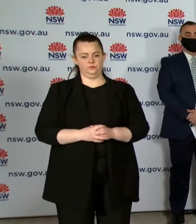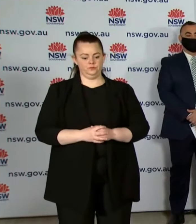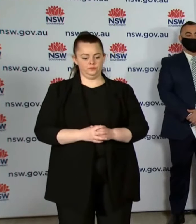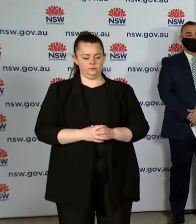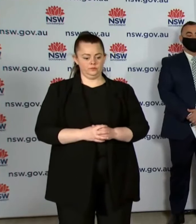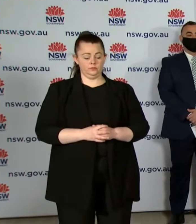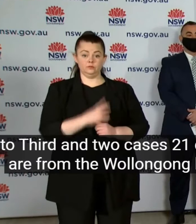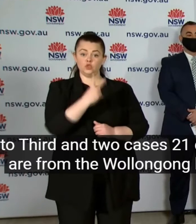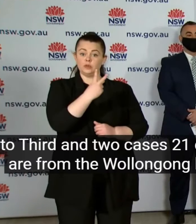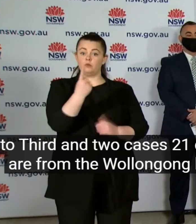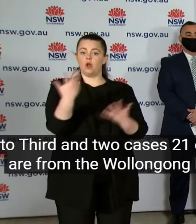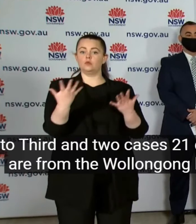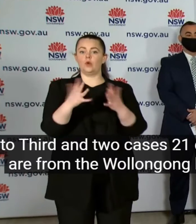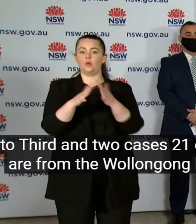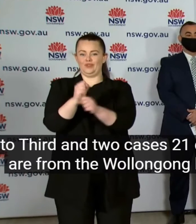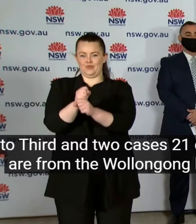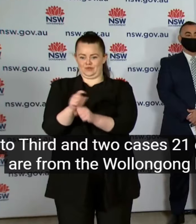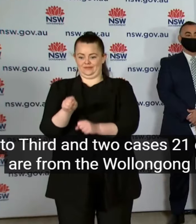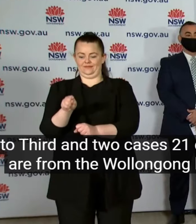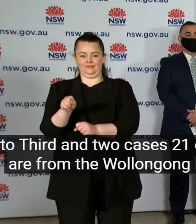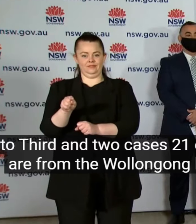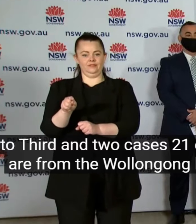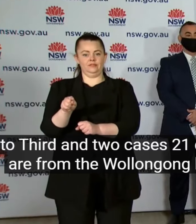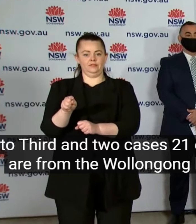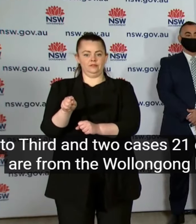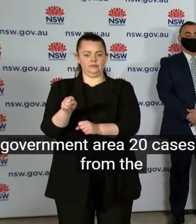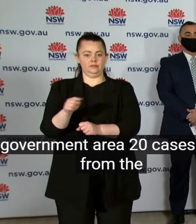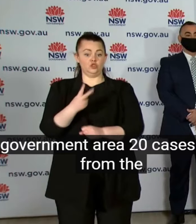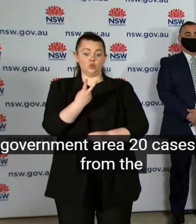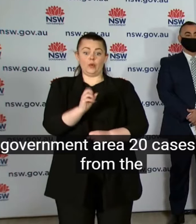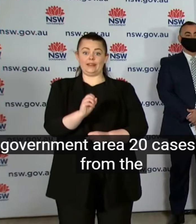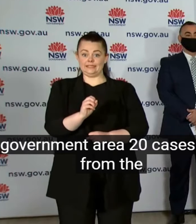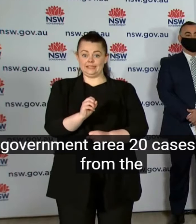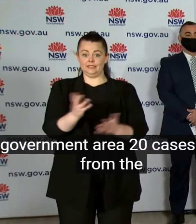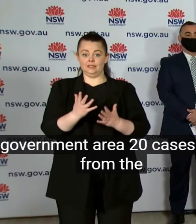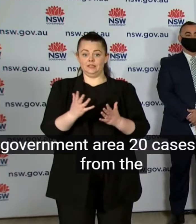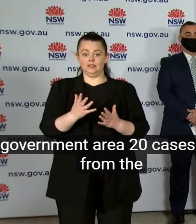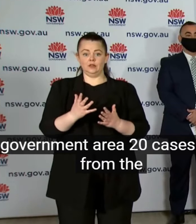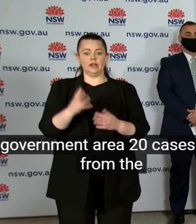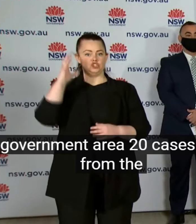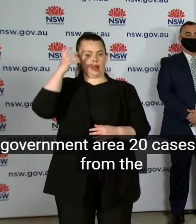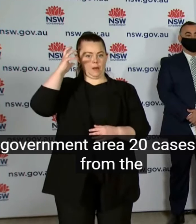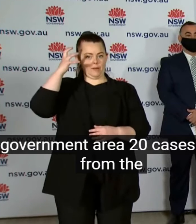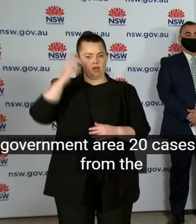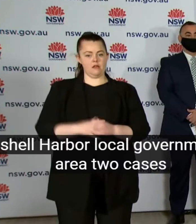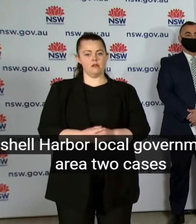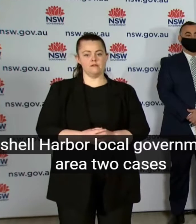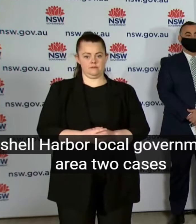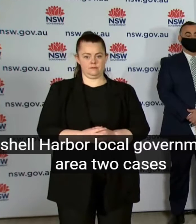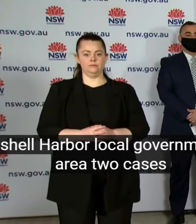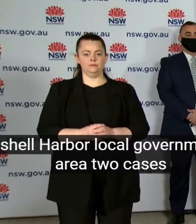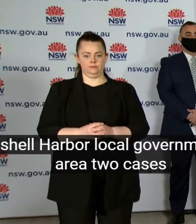cases are from the Wollongong local government area. 20 cases are from the Shell Harbour local government